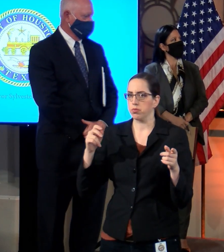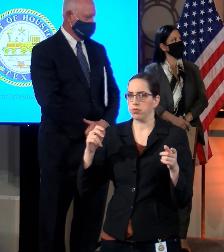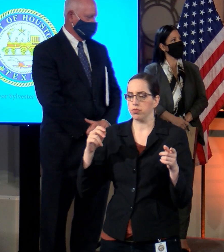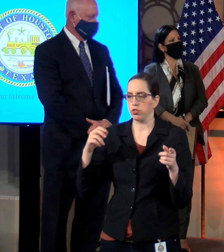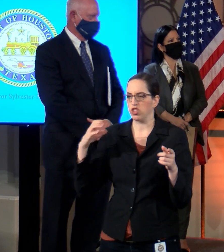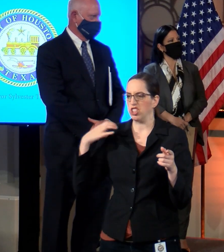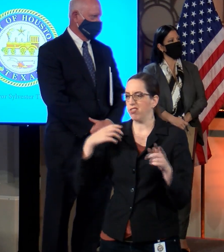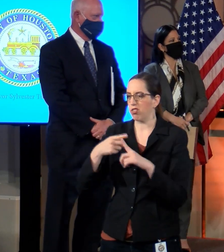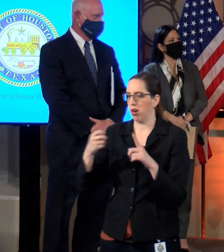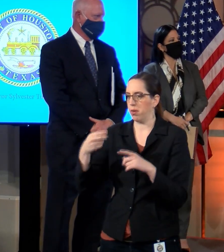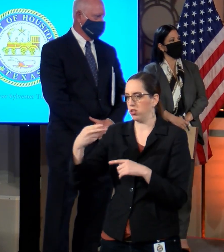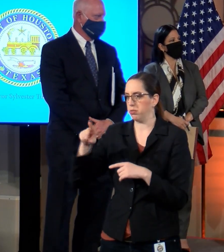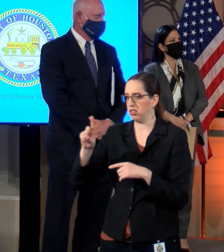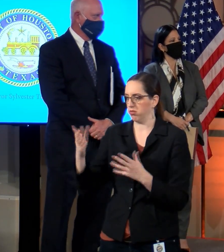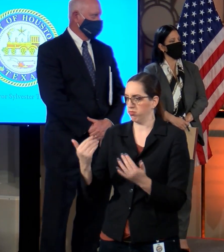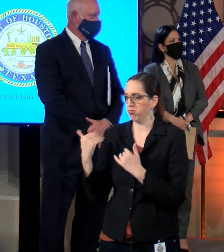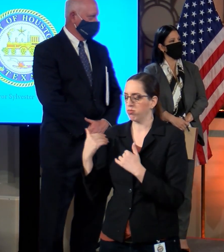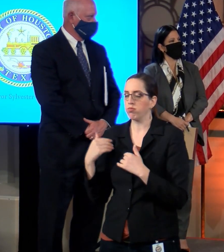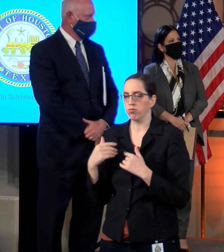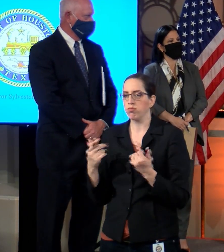from HPD.